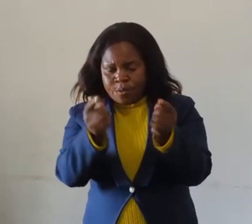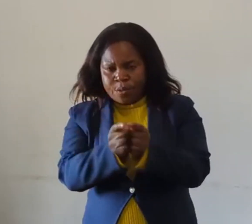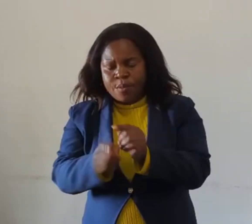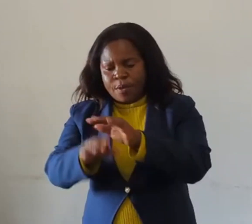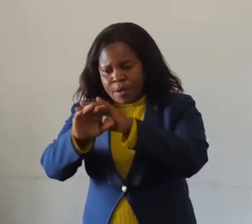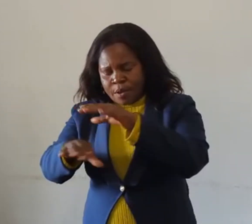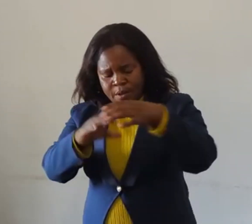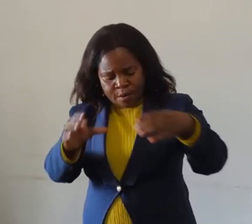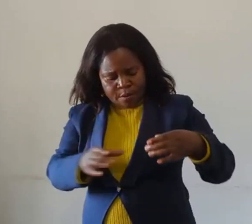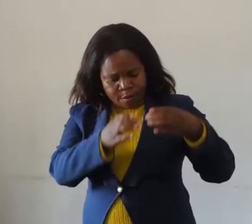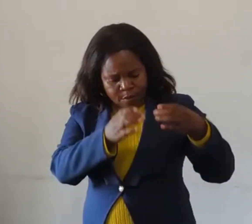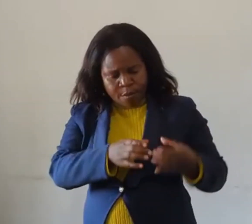proportional representation system.